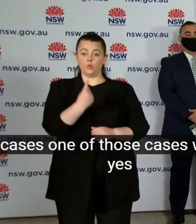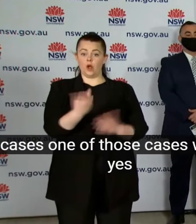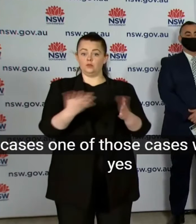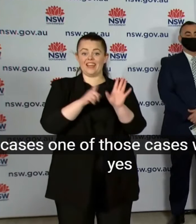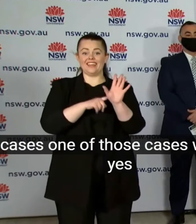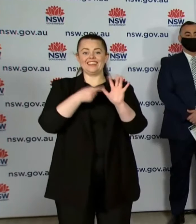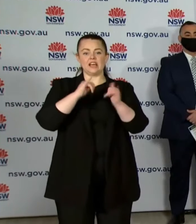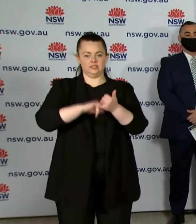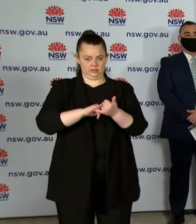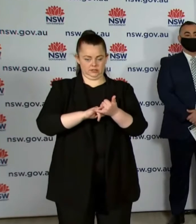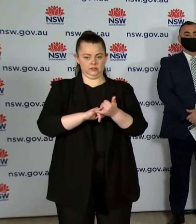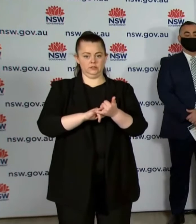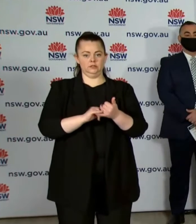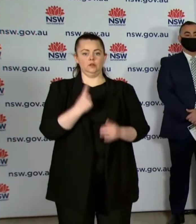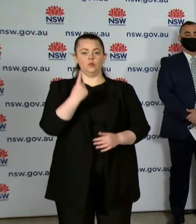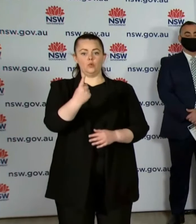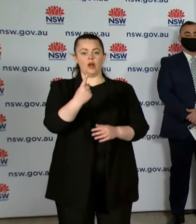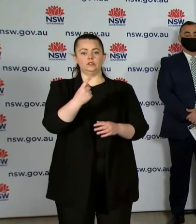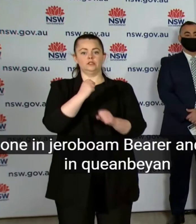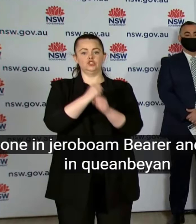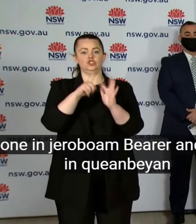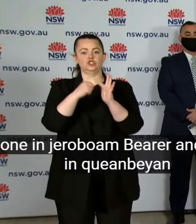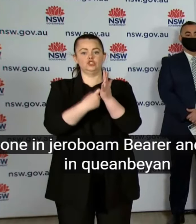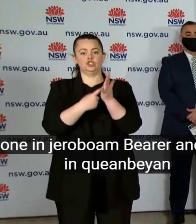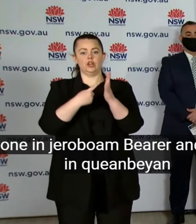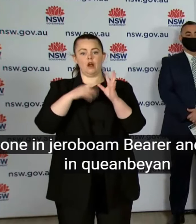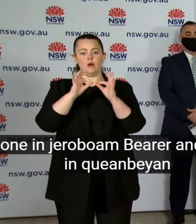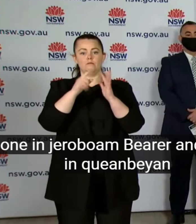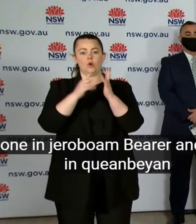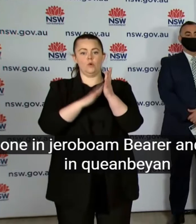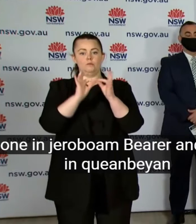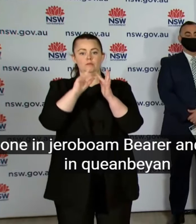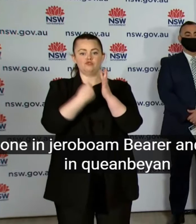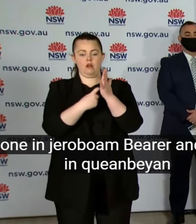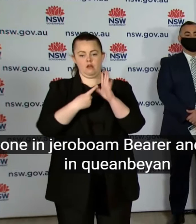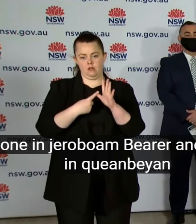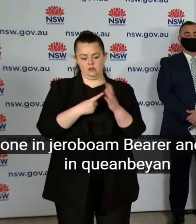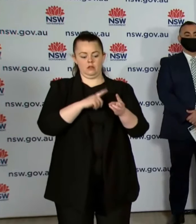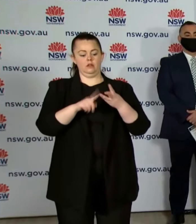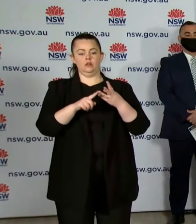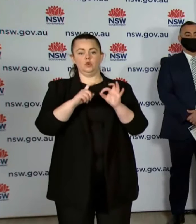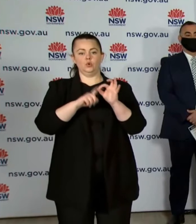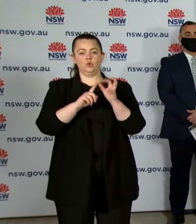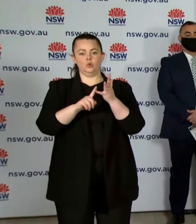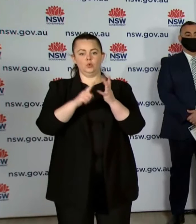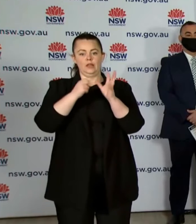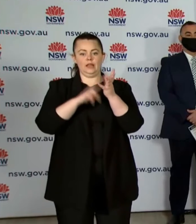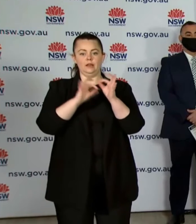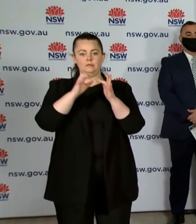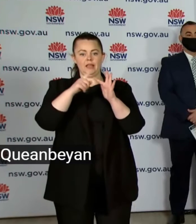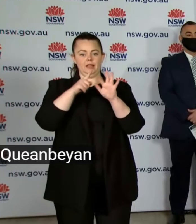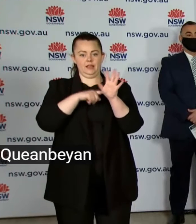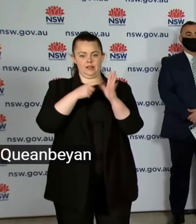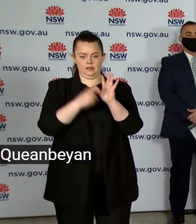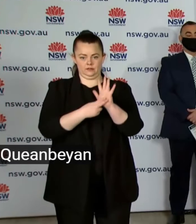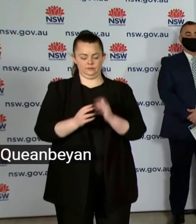Yass, 1 in Jerrabomberra, and 1 in Queanbeyan. In the Southern Highlands, there